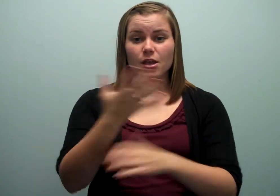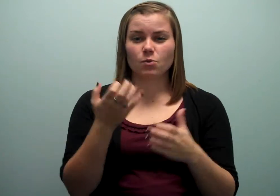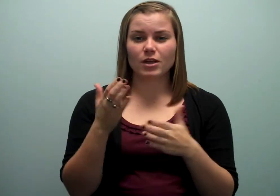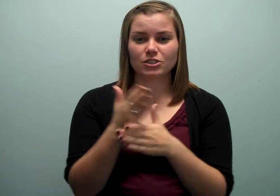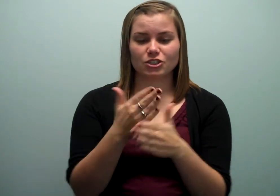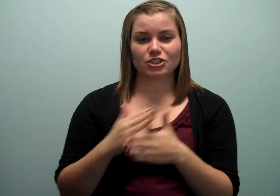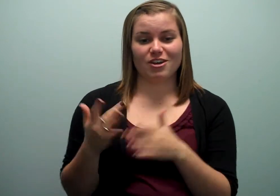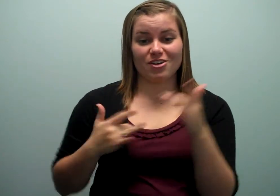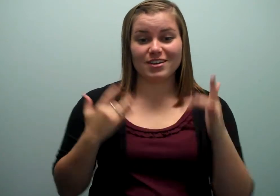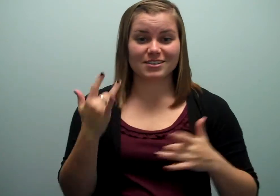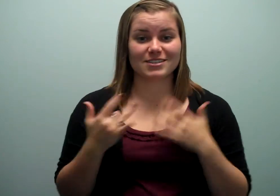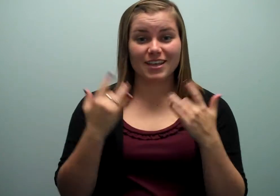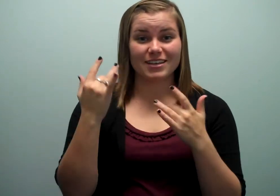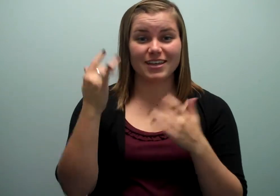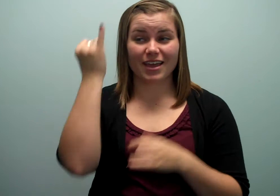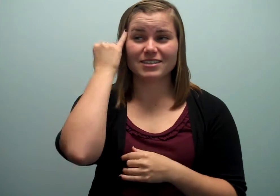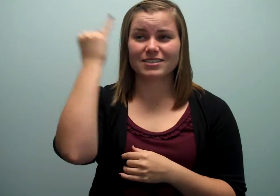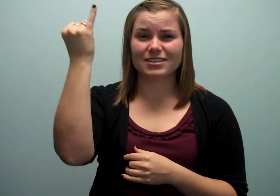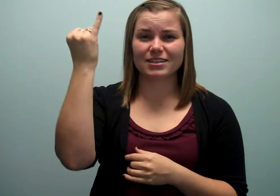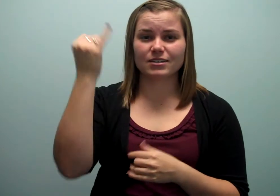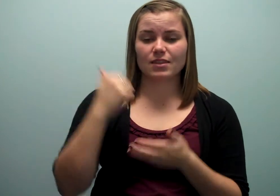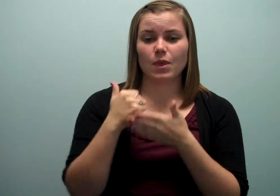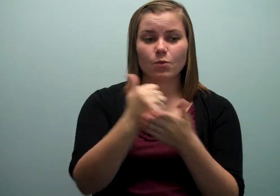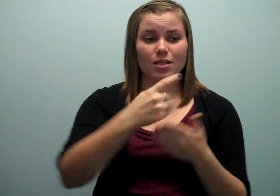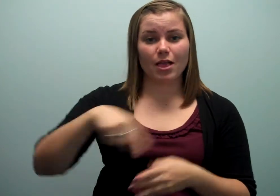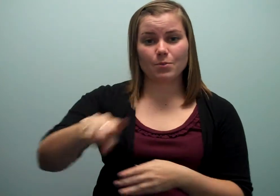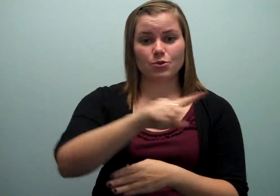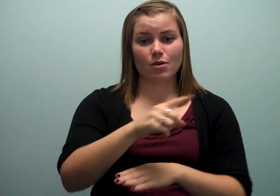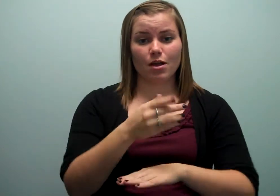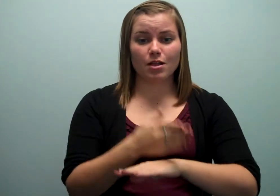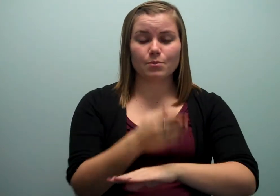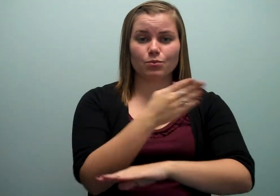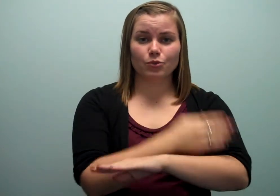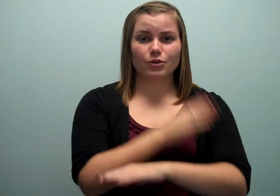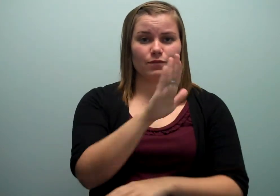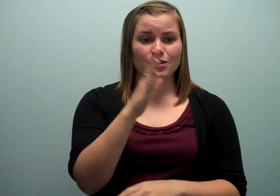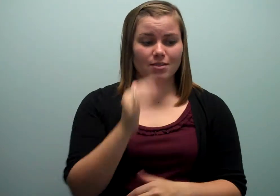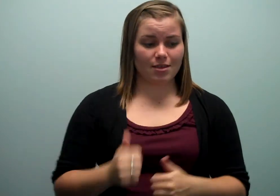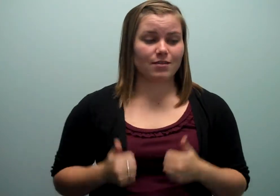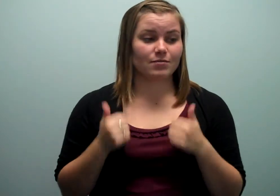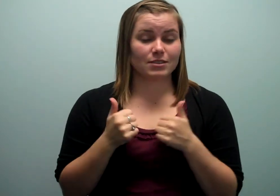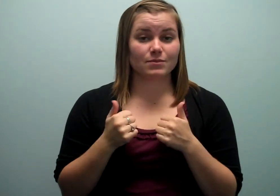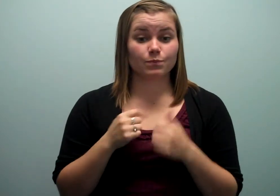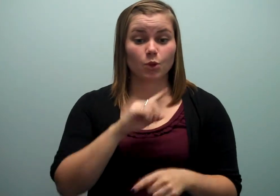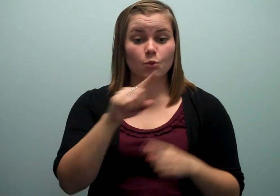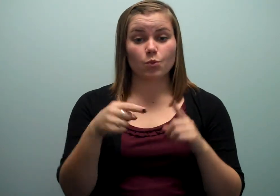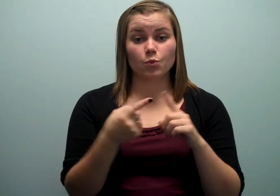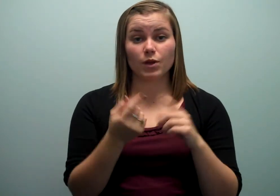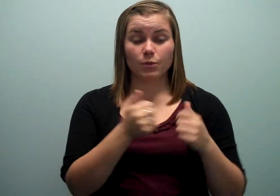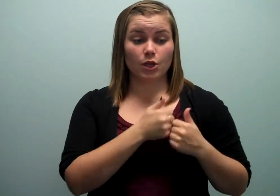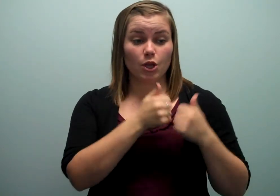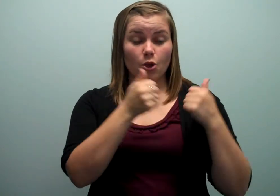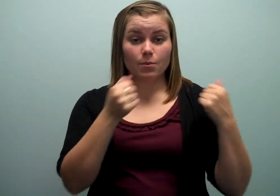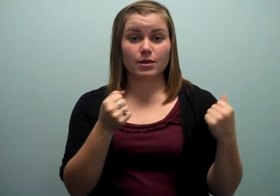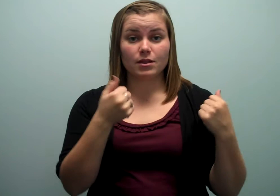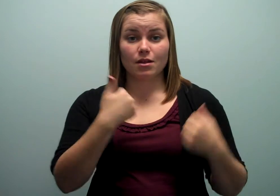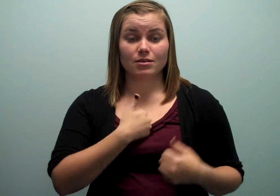some exciting ideas in order to help us all to grow. For when we open ourselves to growth at a personal level,